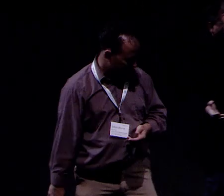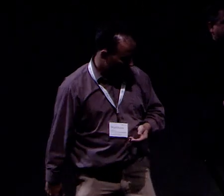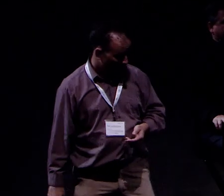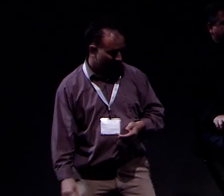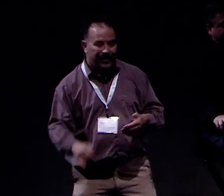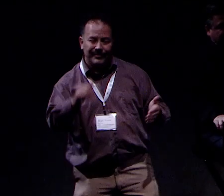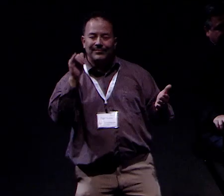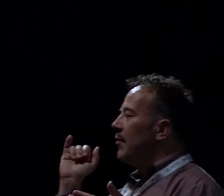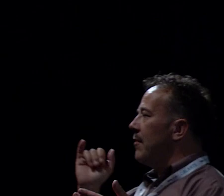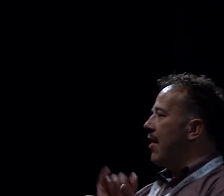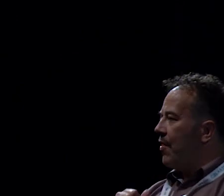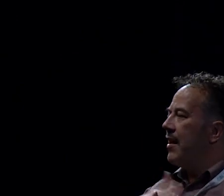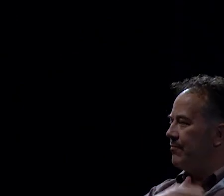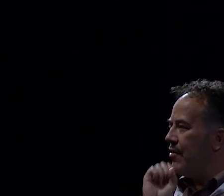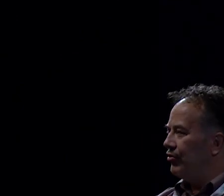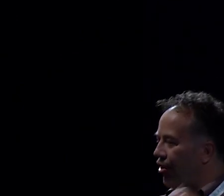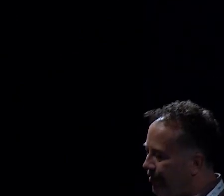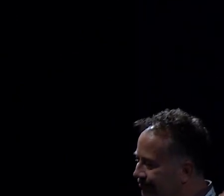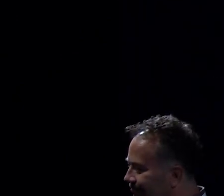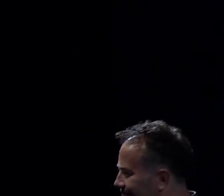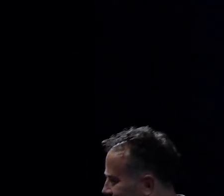So that's my job.